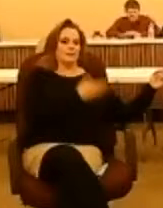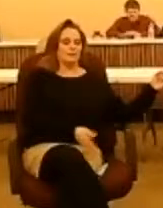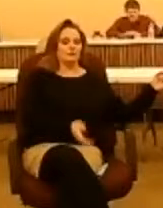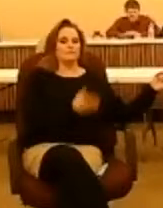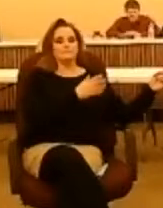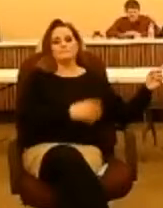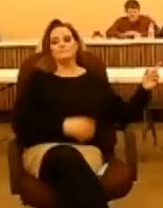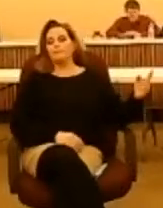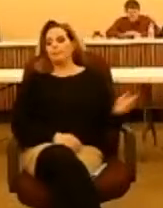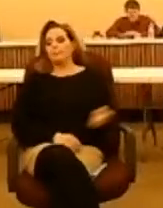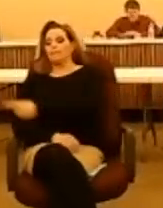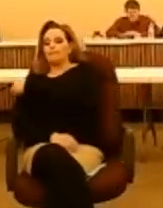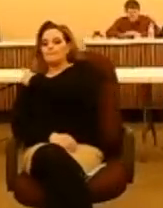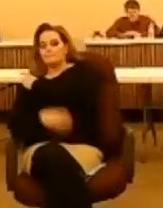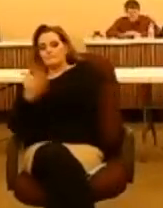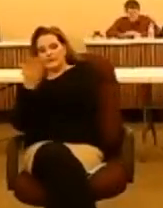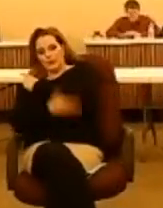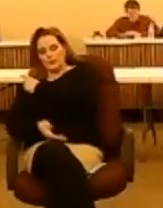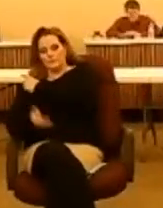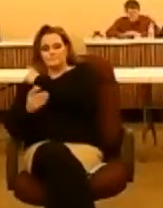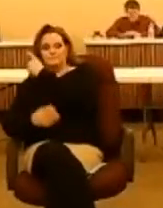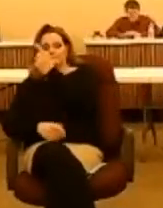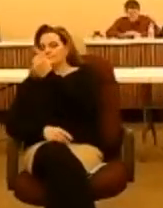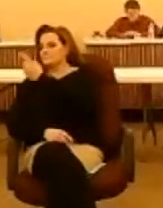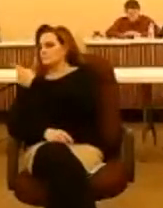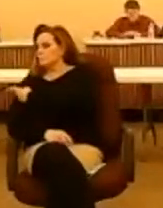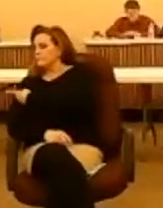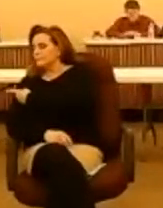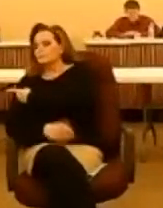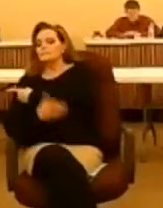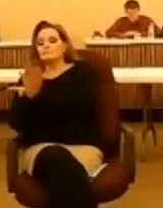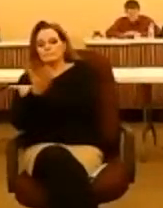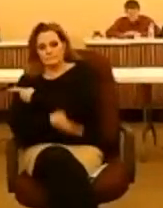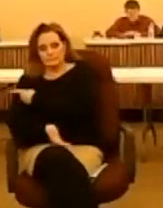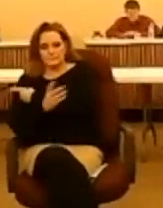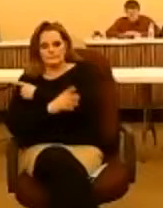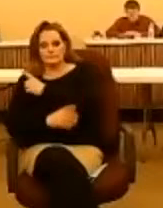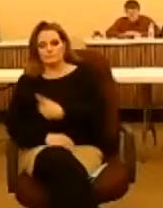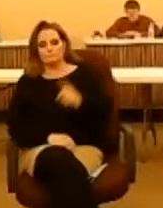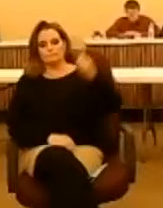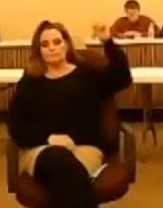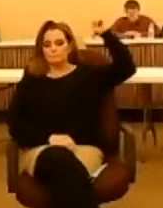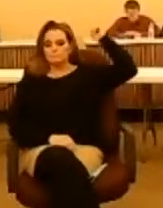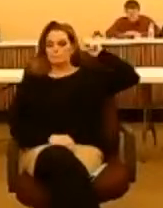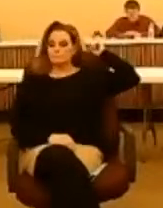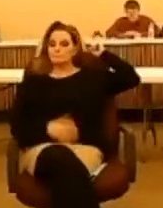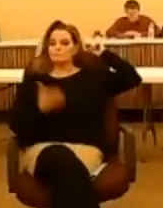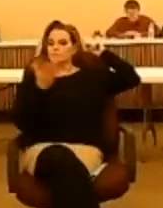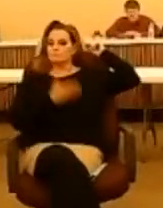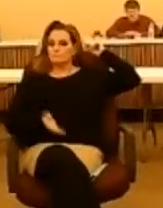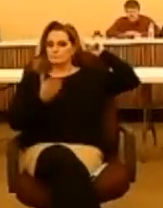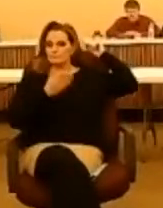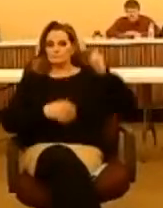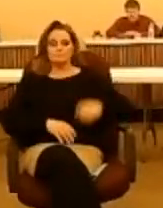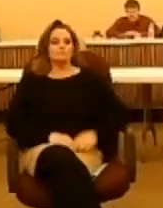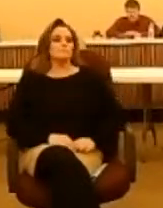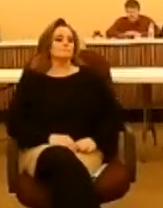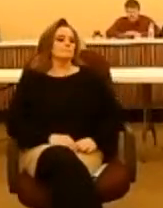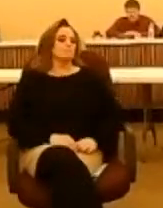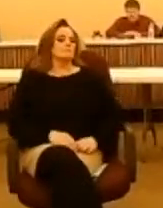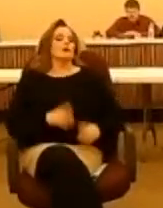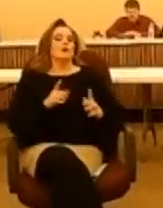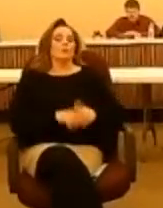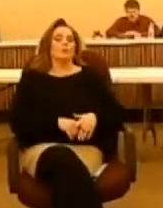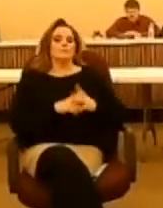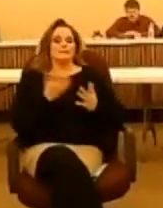Here. Councilmember Safranek. Here. Councilmember Bolsner. Here. Supervisor Schultz. Here. We'll